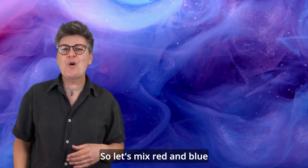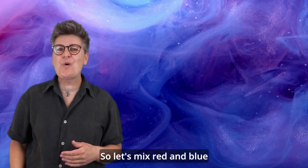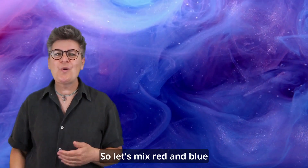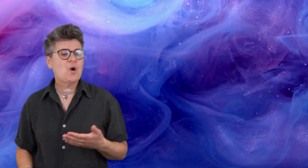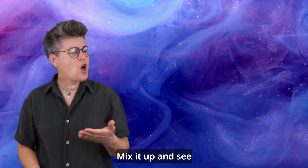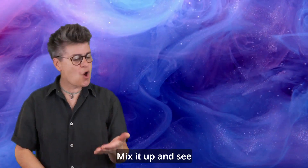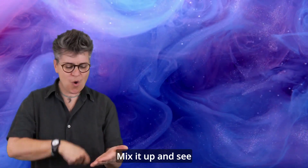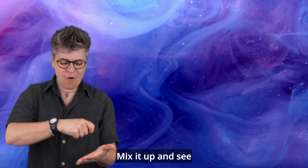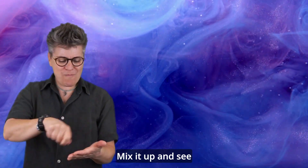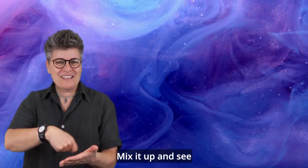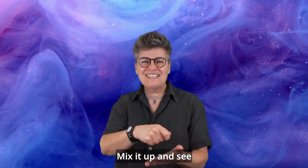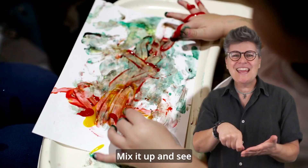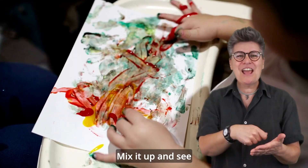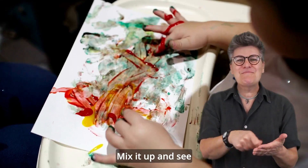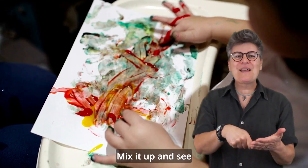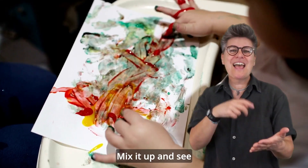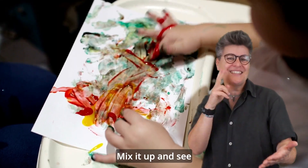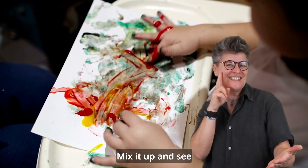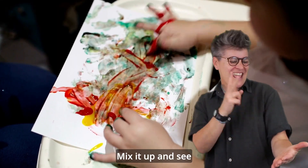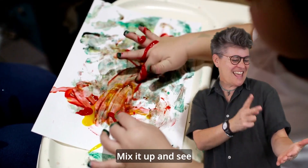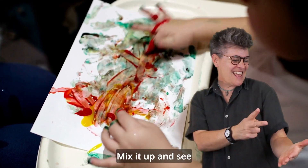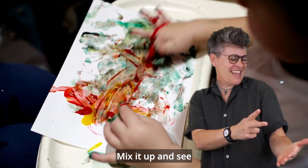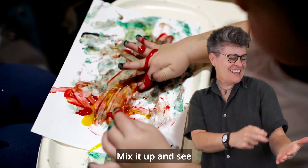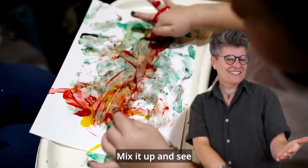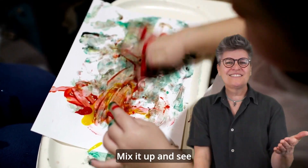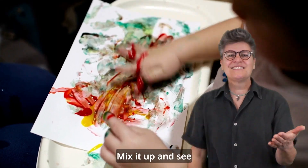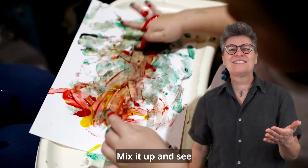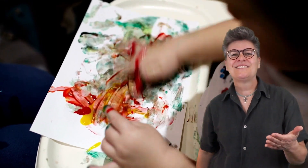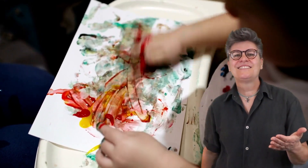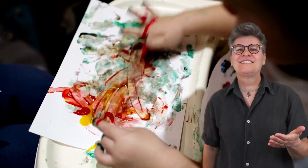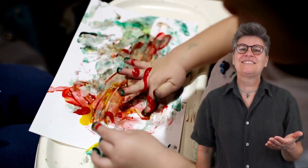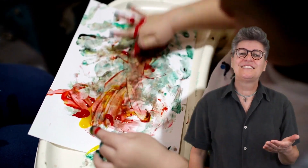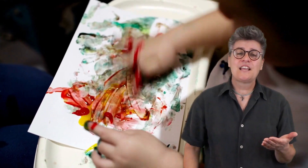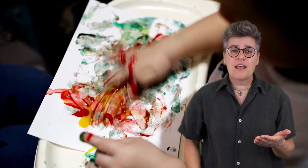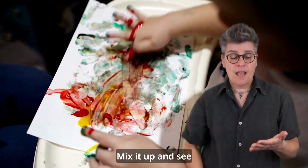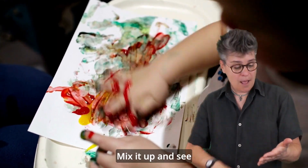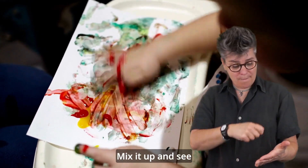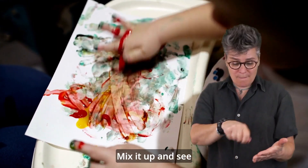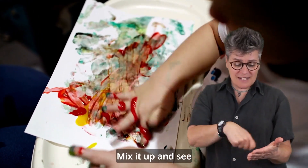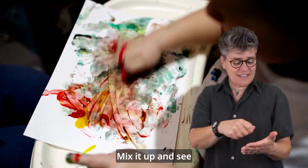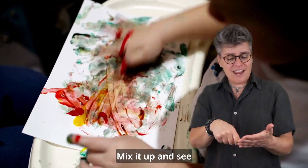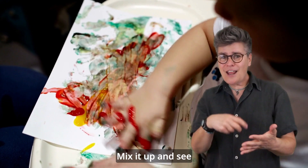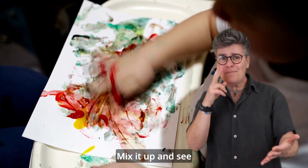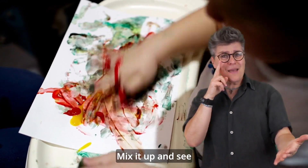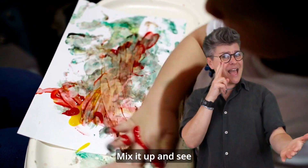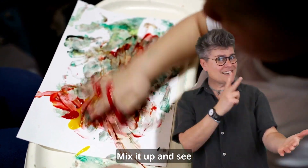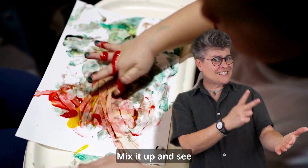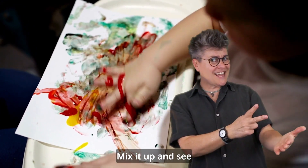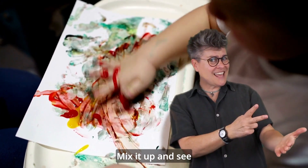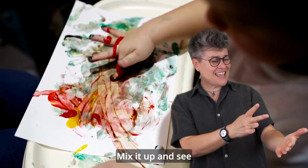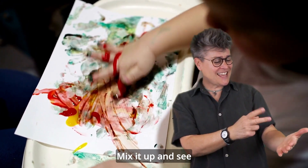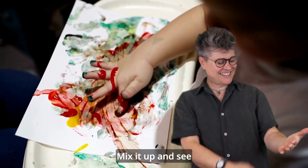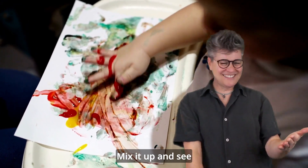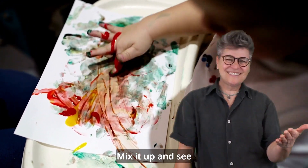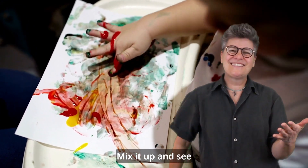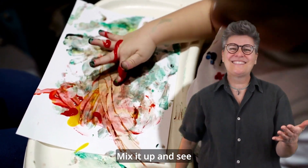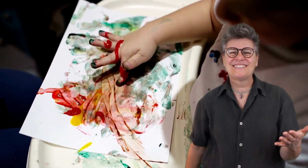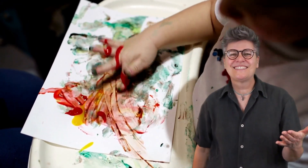Whoa, mix it up and see. Mix it up and see. Mix it up and see. Mix it up